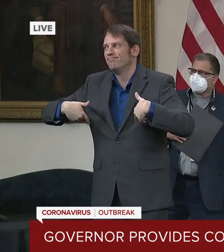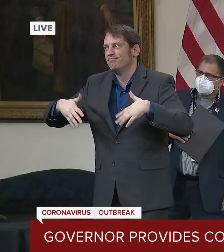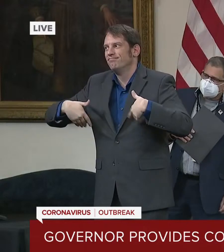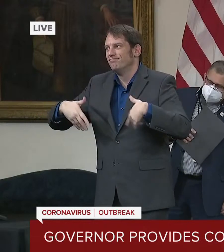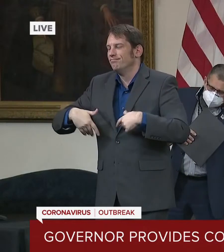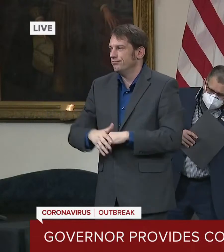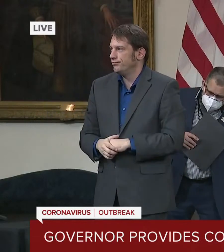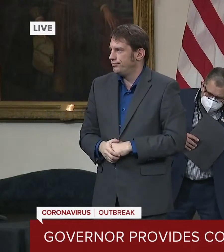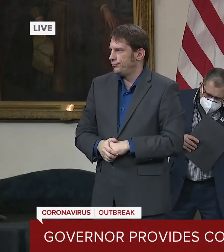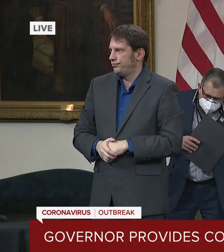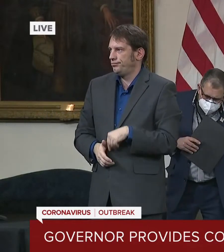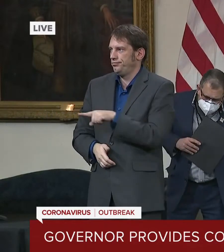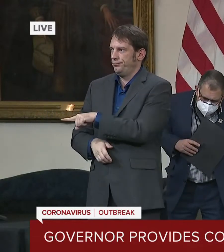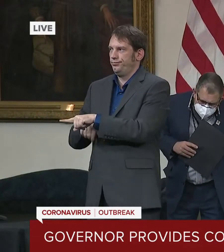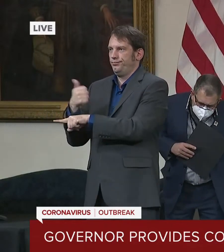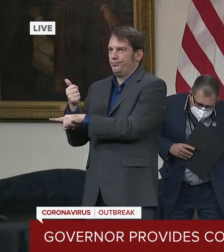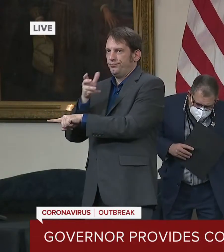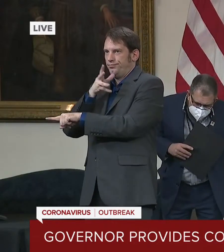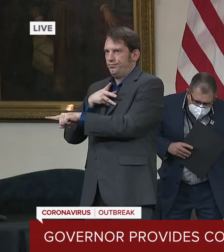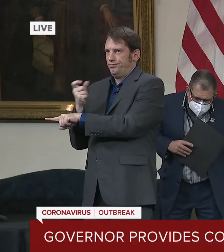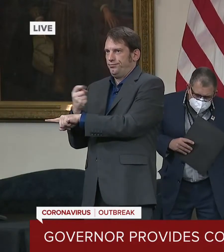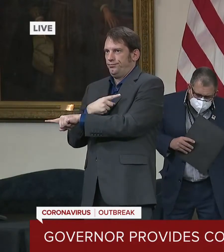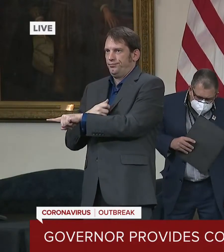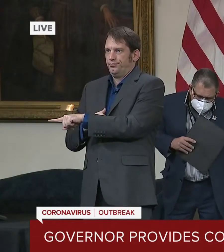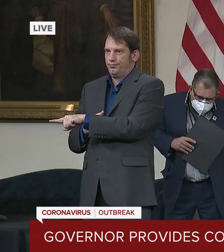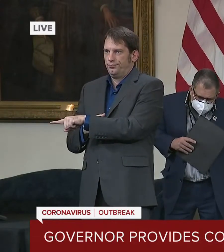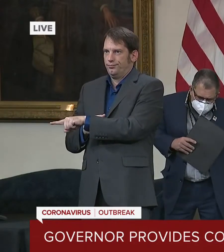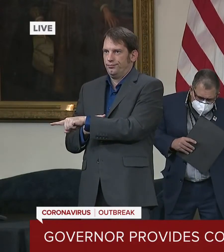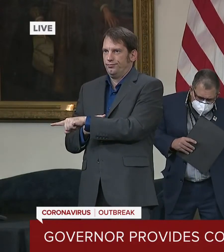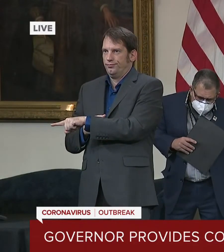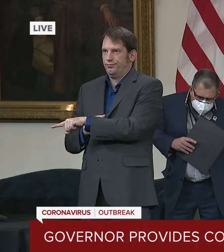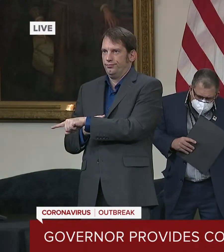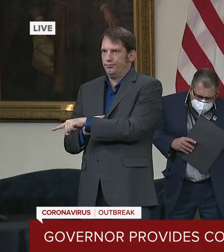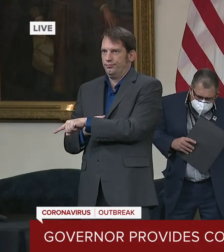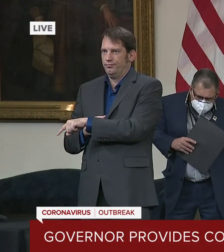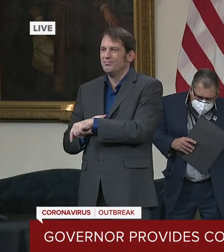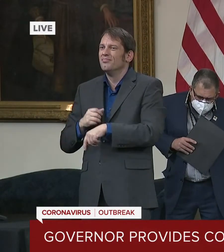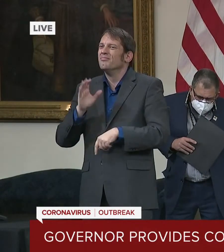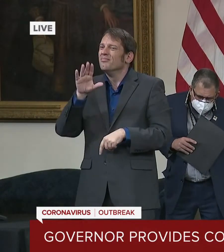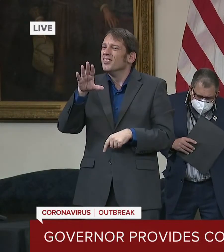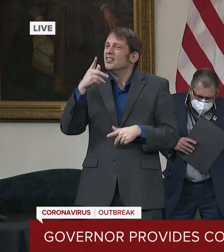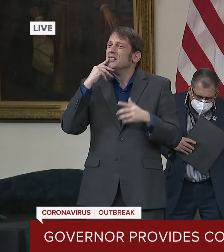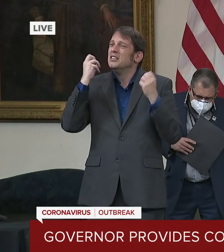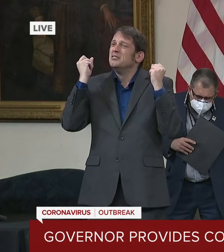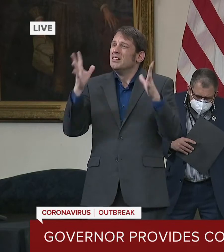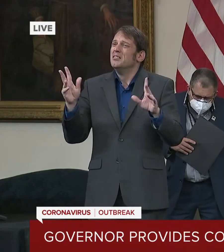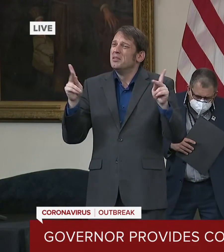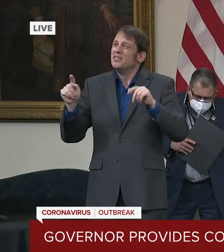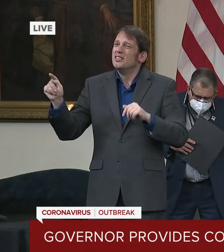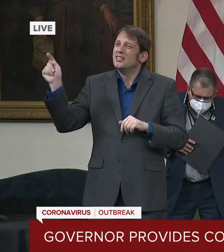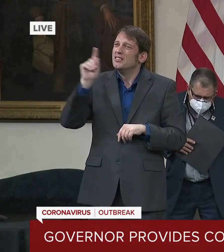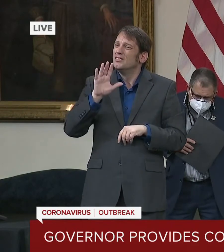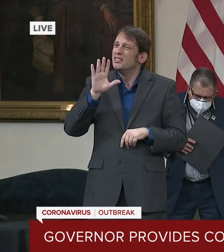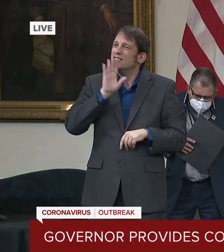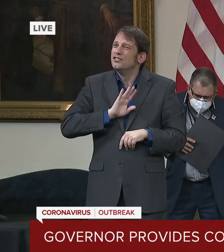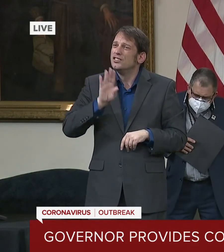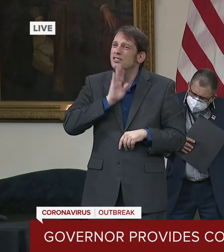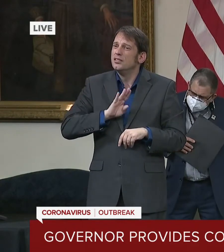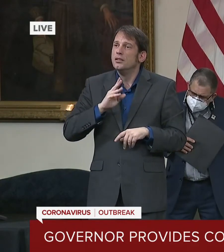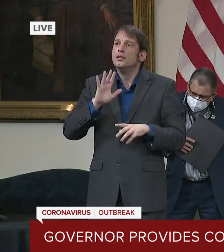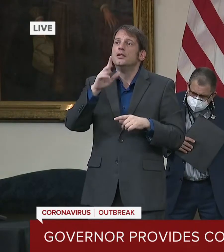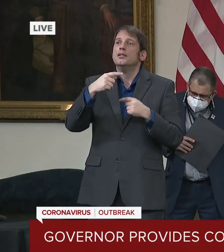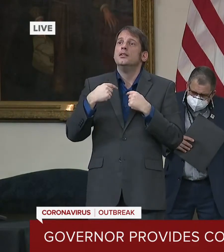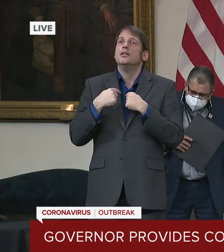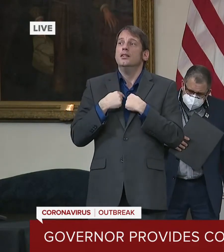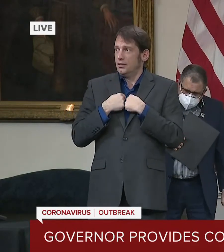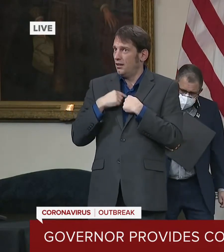We're hearing from a whole lot of people who are very frustrated to be eligible and unable to find an appointment and feeling